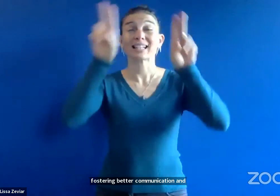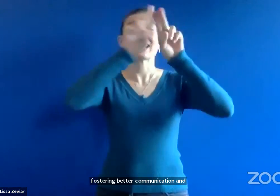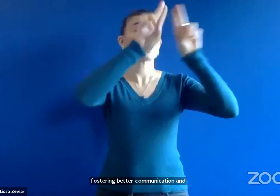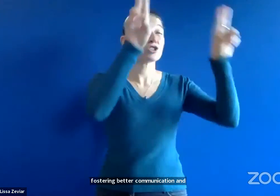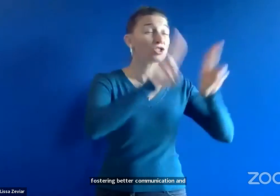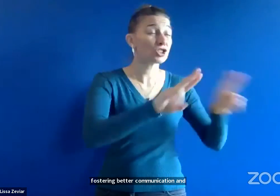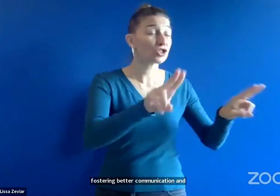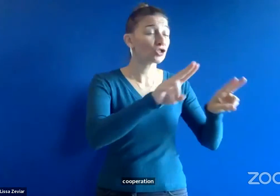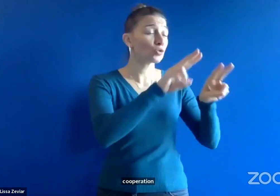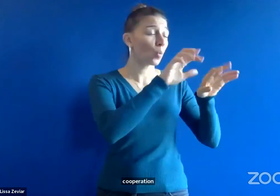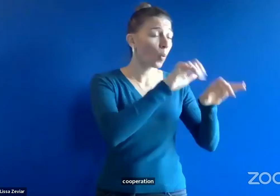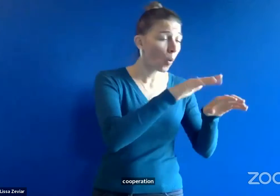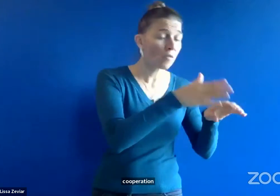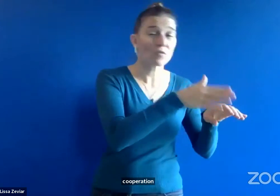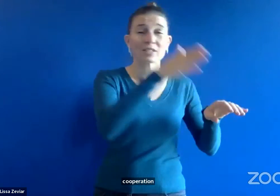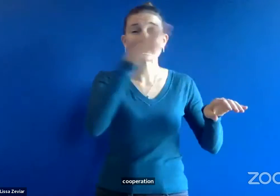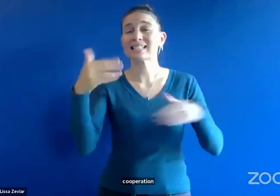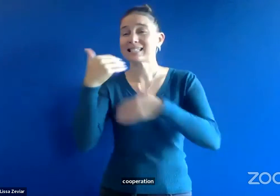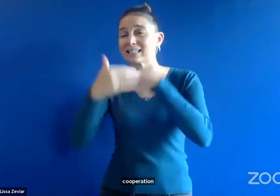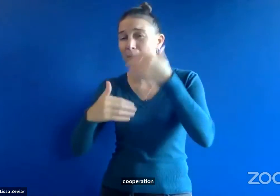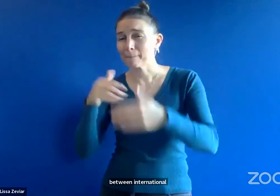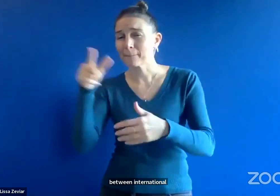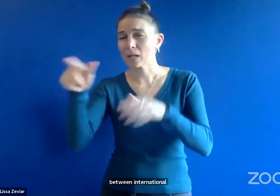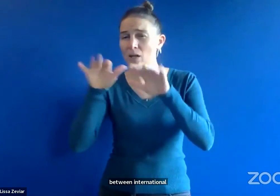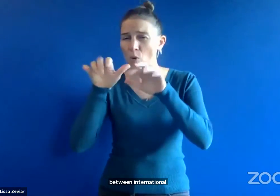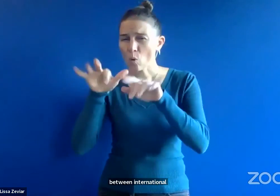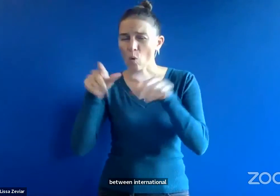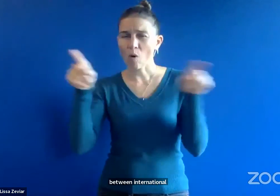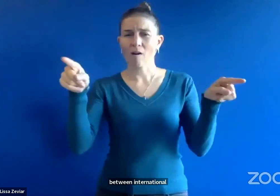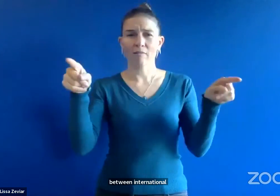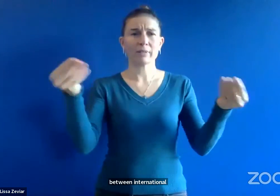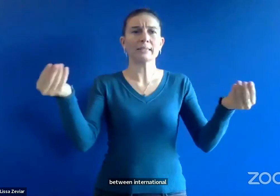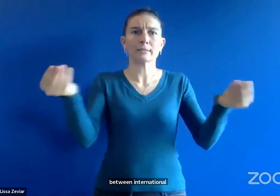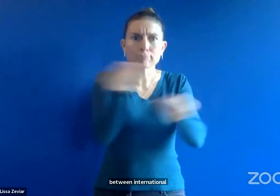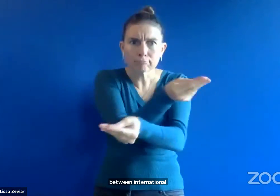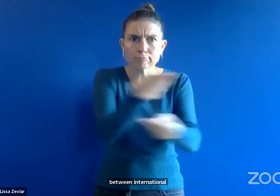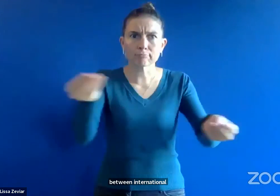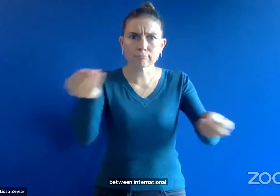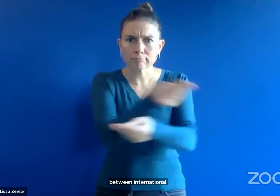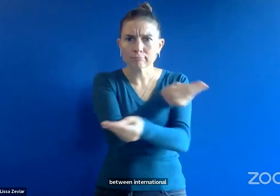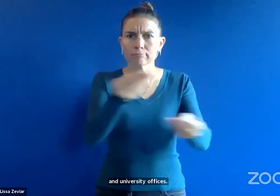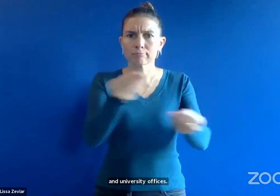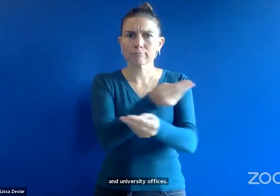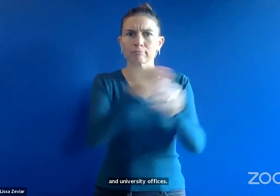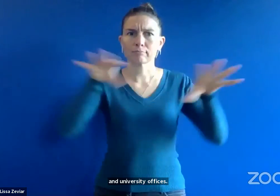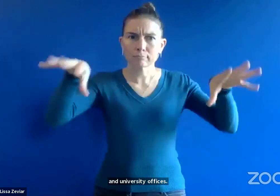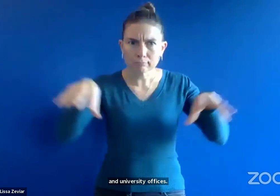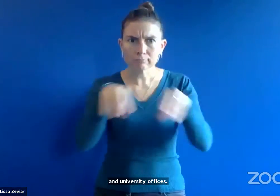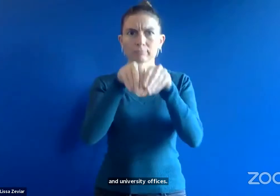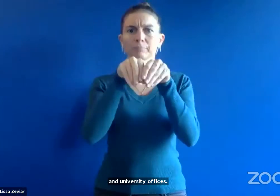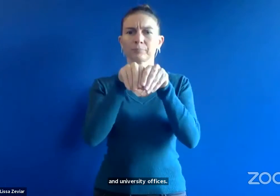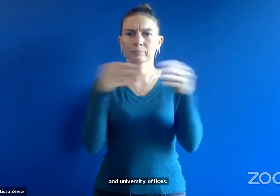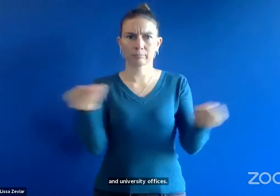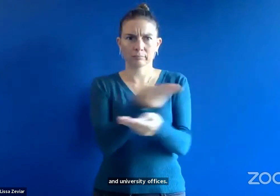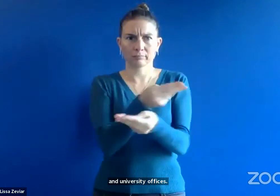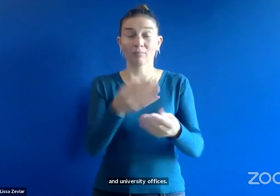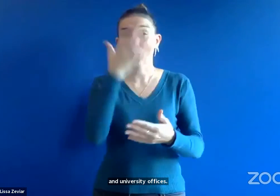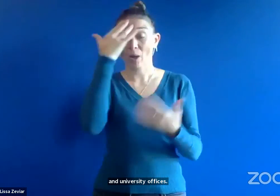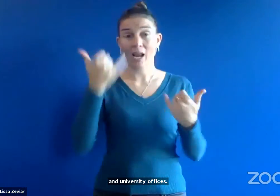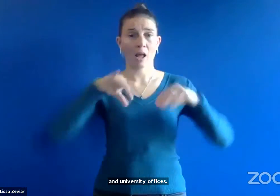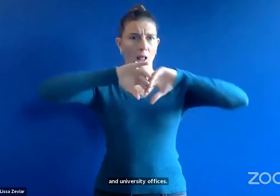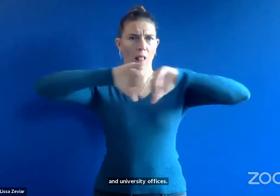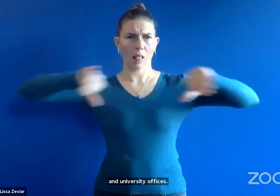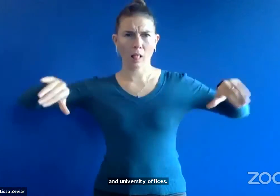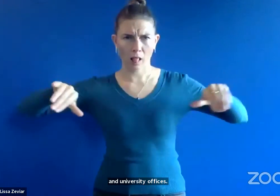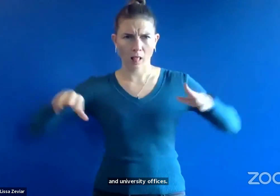offices in order to make this information for the students with disabilities easier to access. We saw